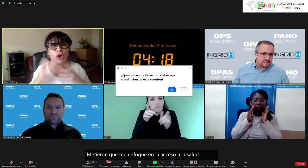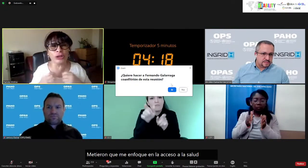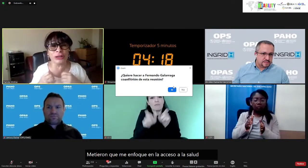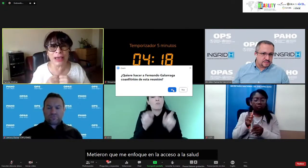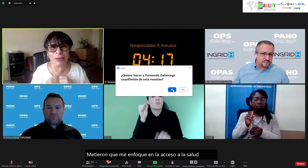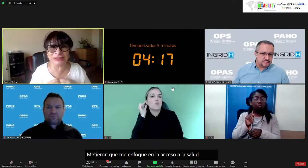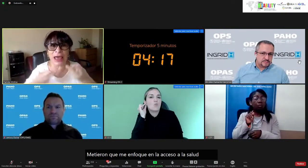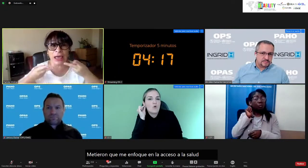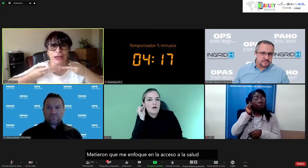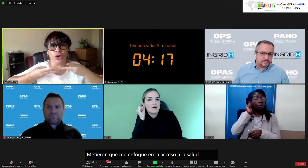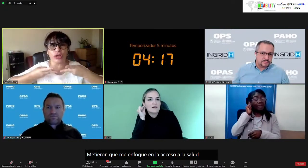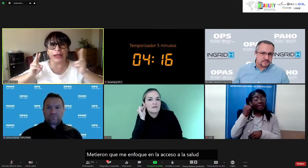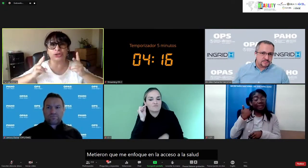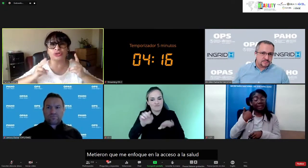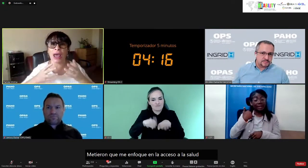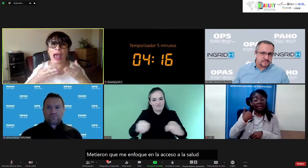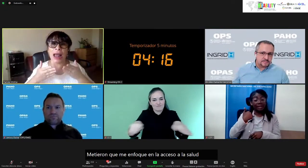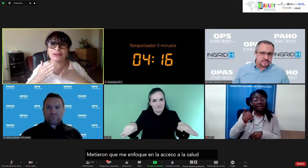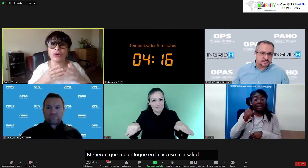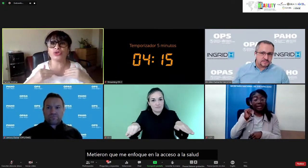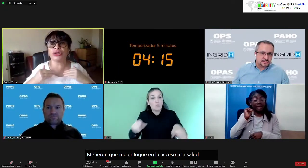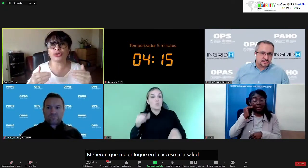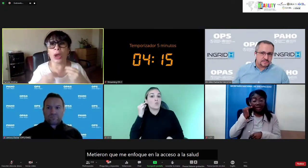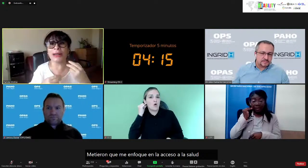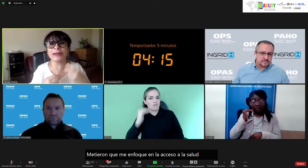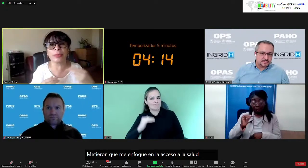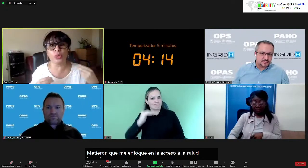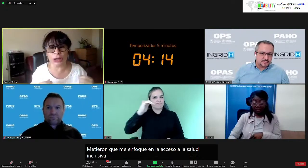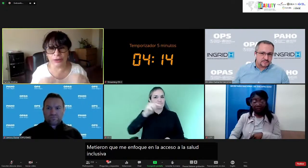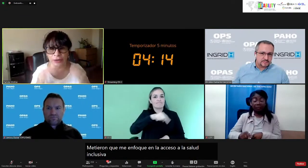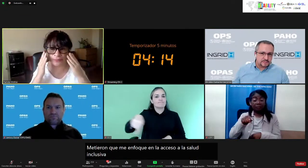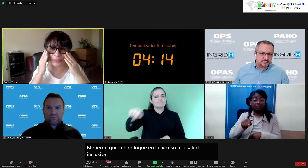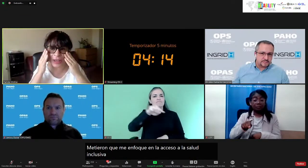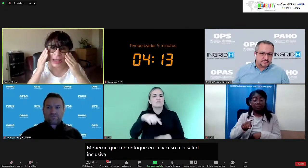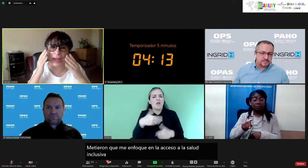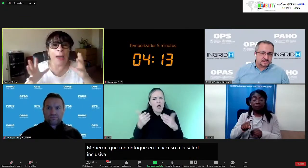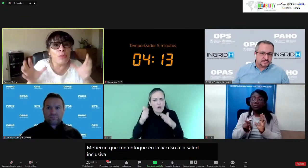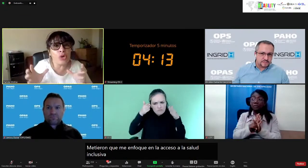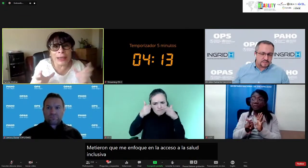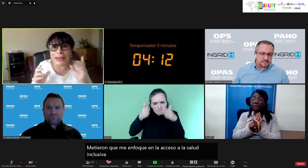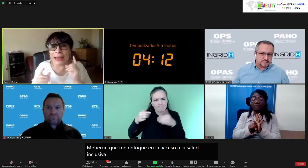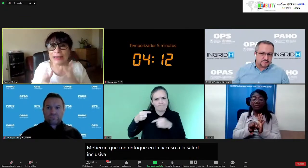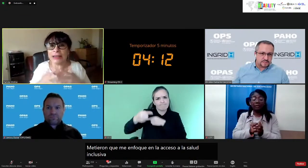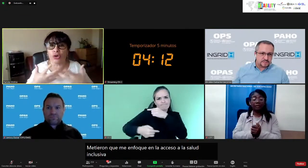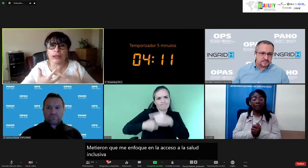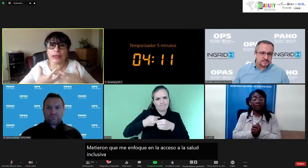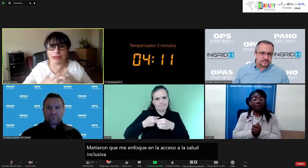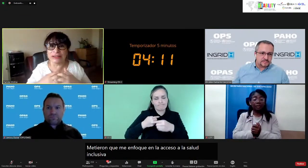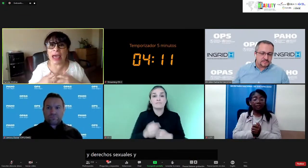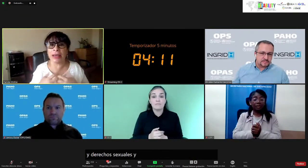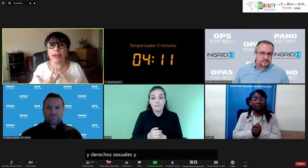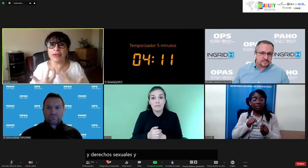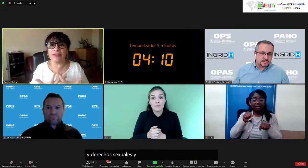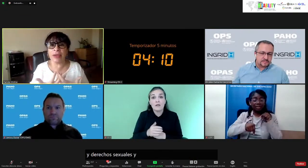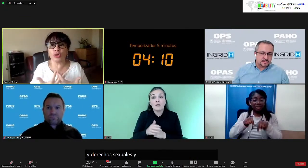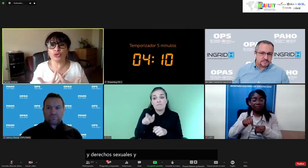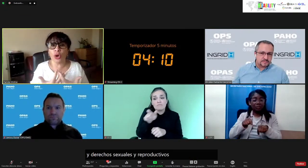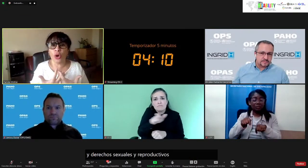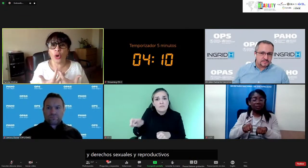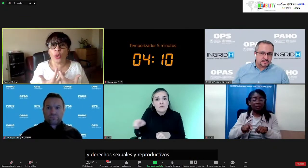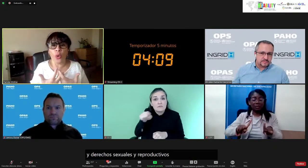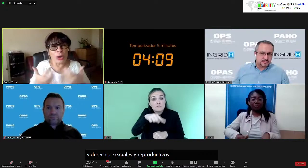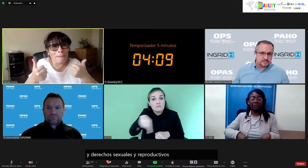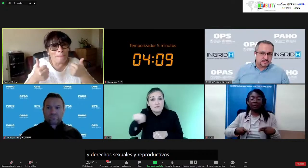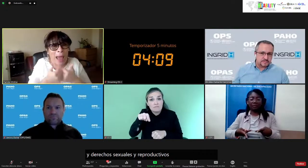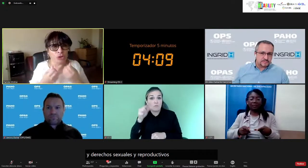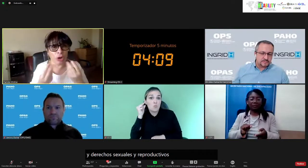health from the perspective of women and girls with disabilities and the rights to sexual reproductive health women and girls